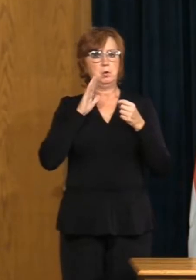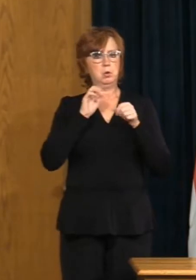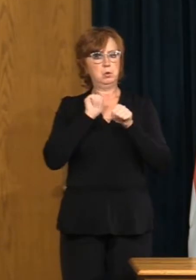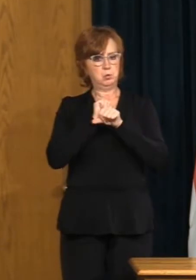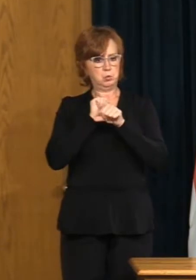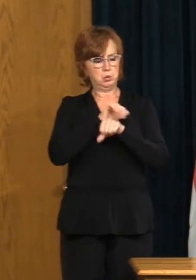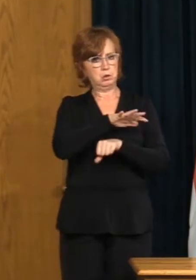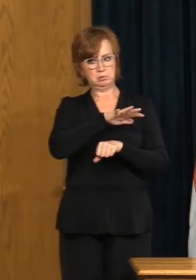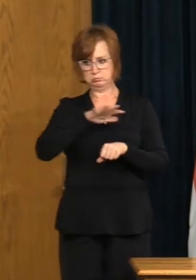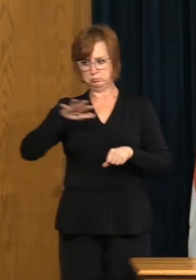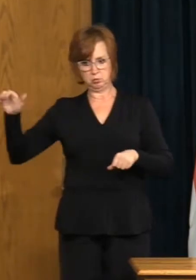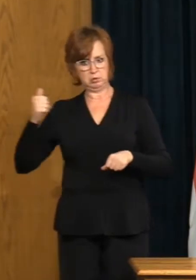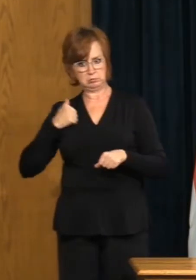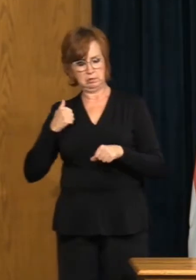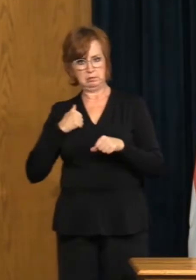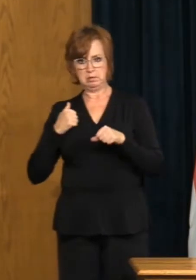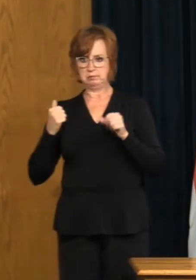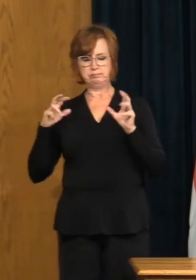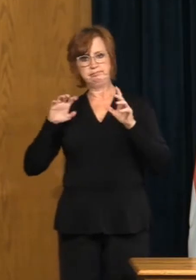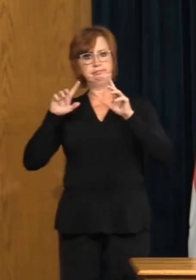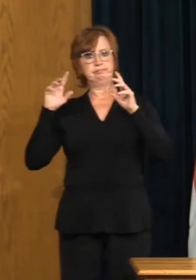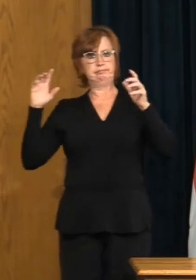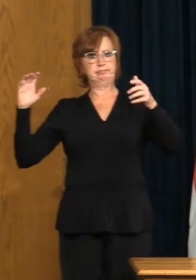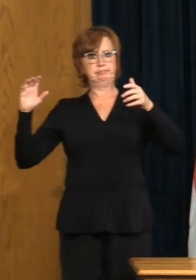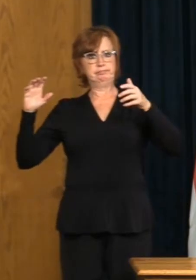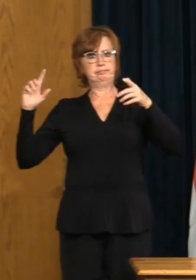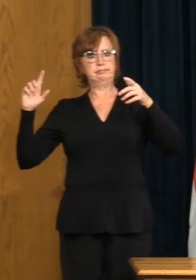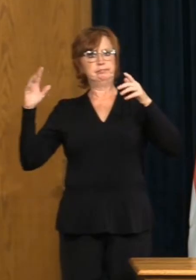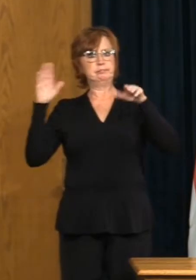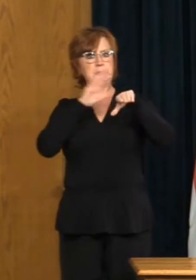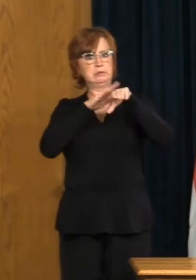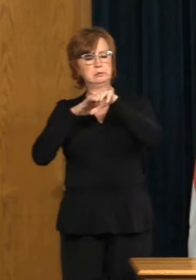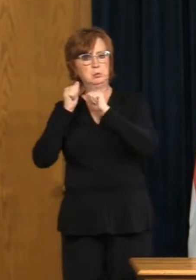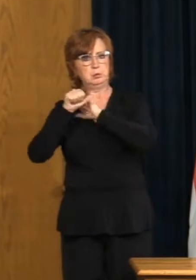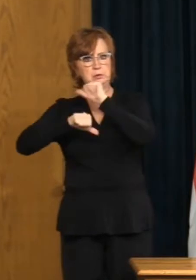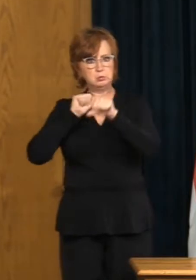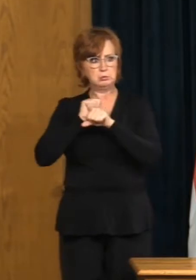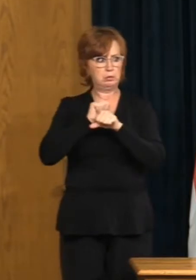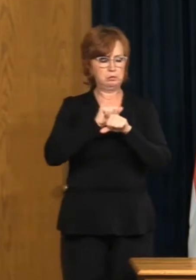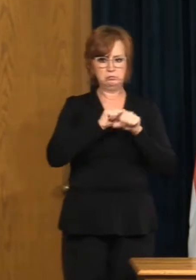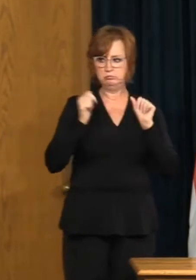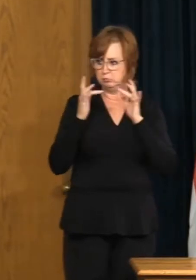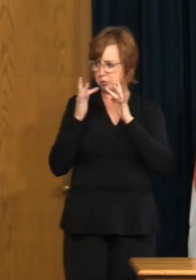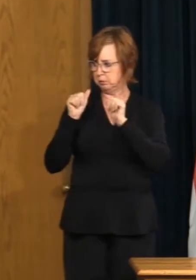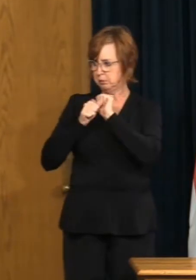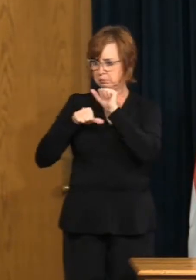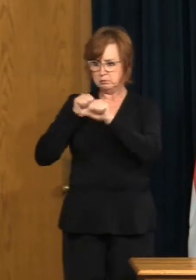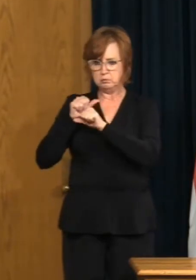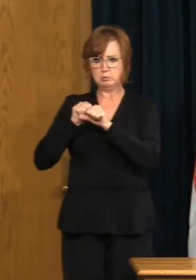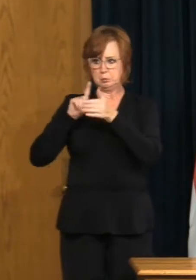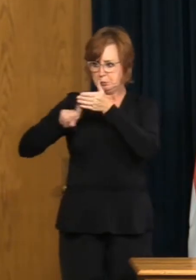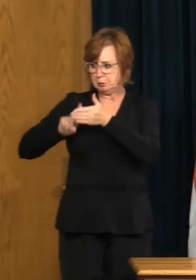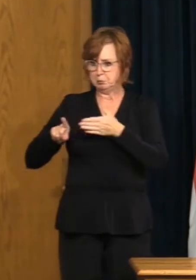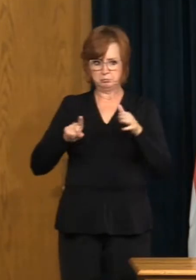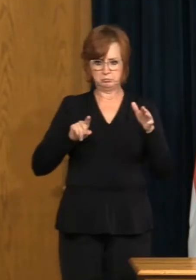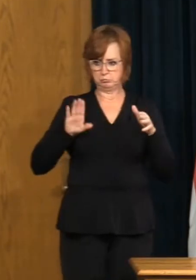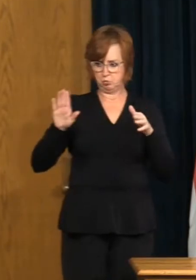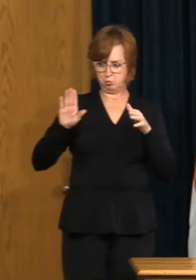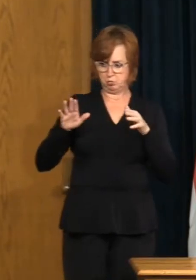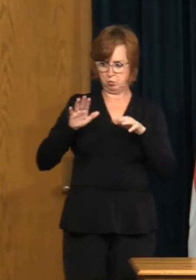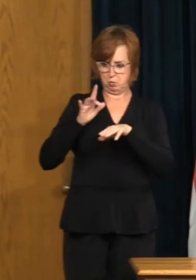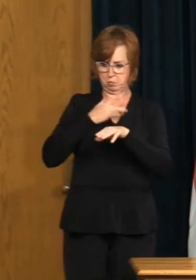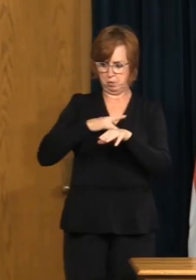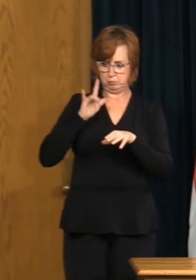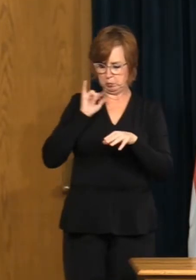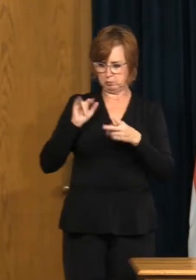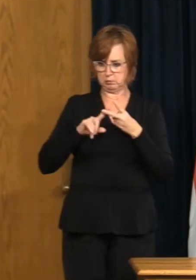further understand what the issues are with COVID transmission, both at the community level and within schools. As we know, we've seen